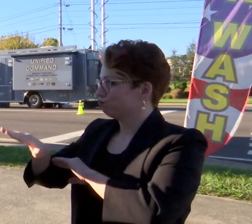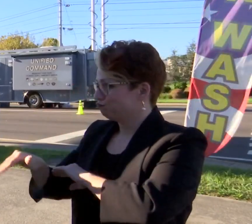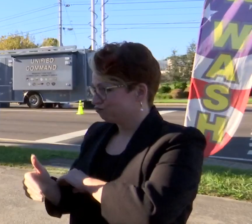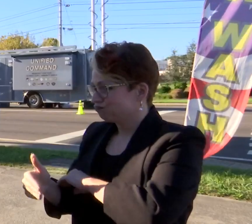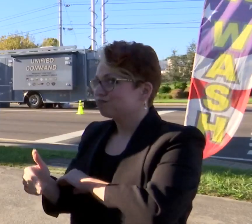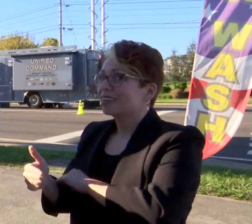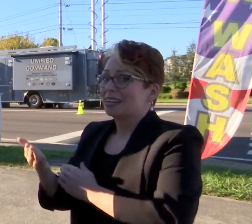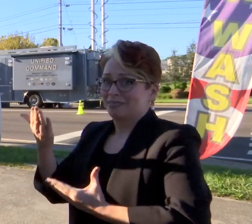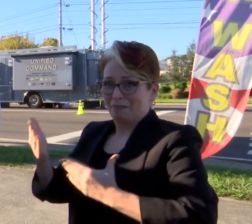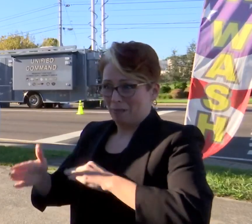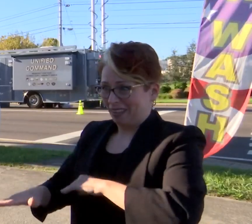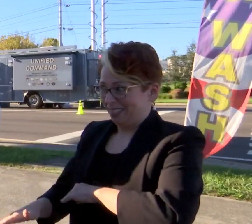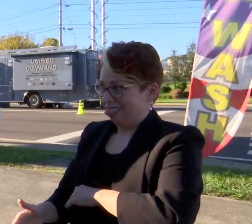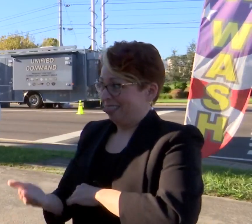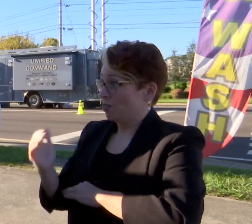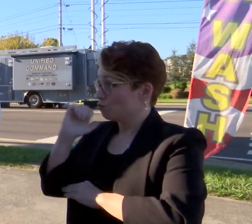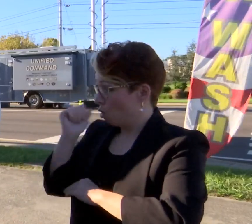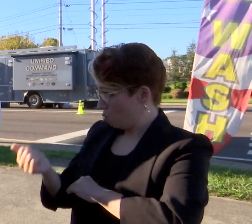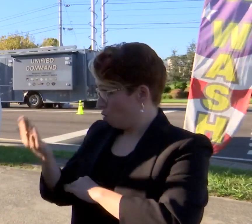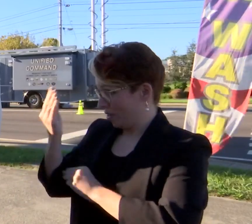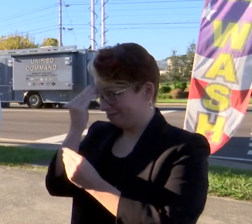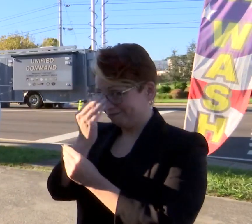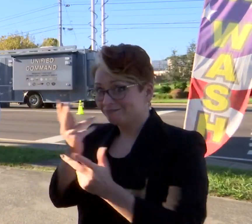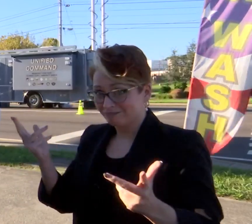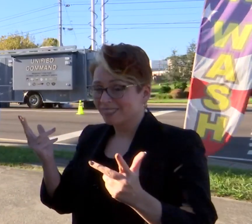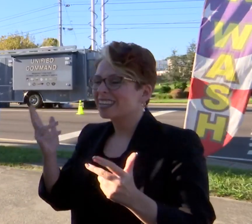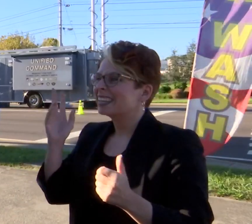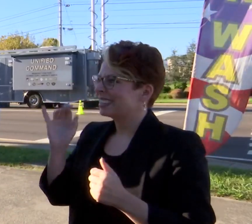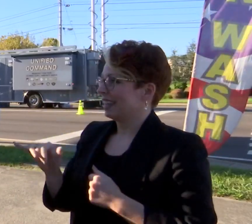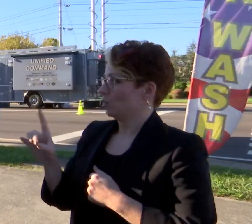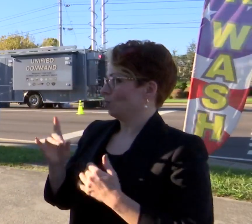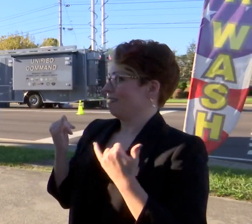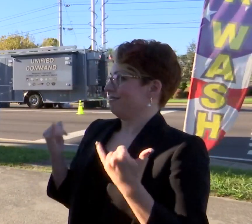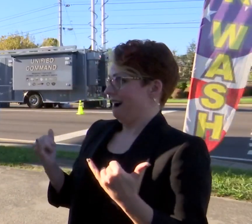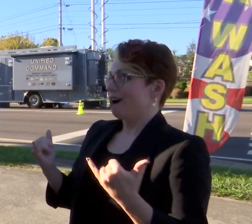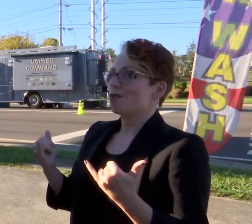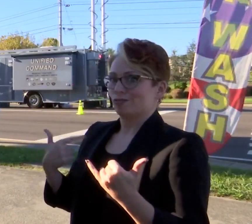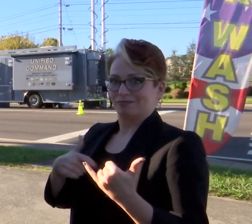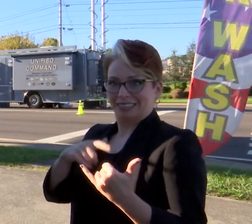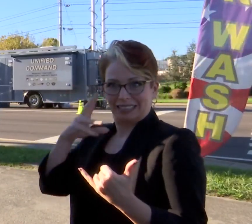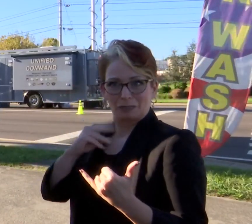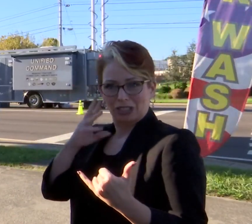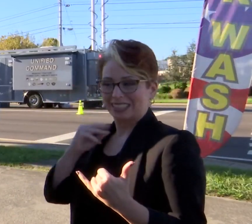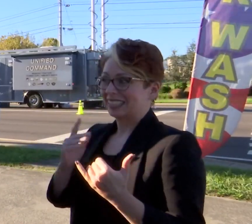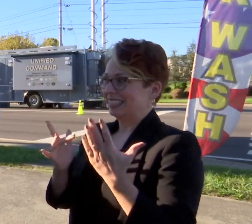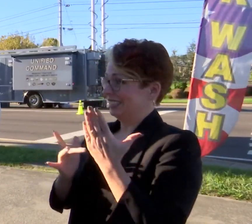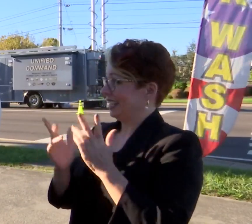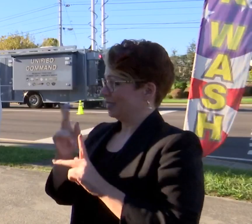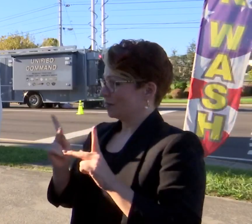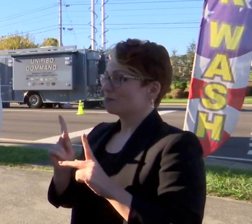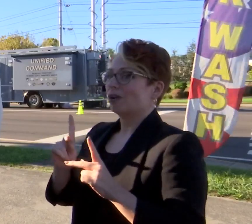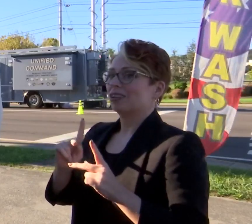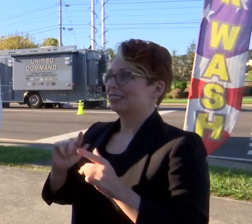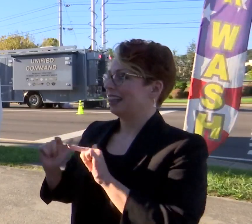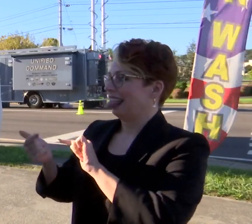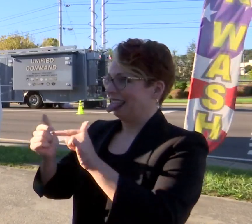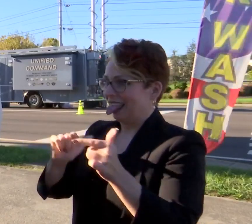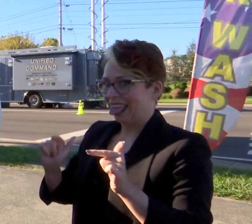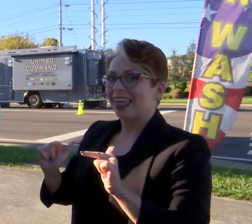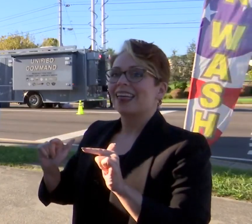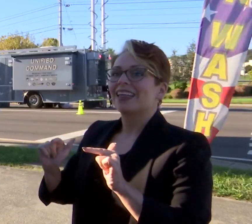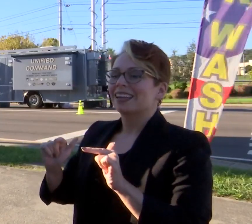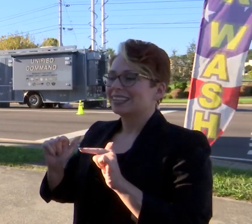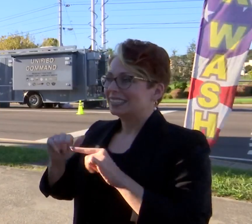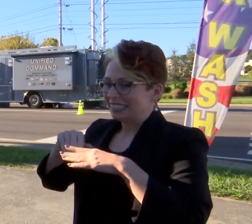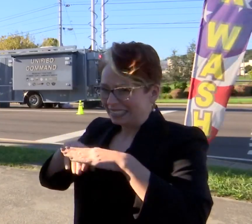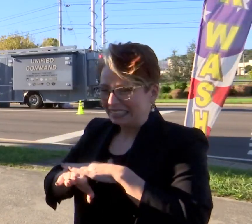morning. So that's where we're at this moment right now, is again those technicians taking turns going in and out, pulling out